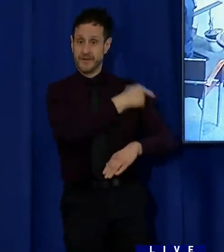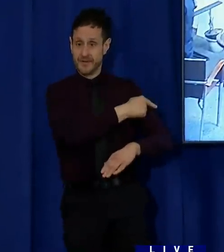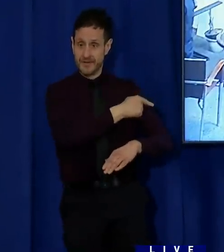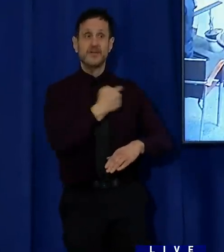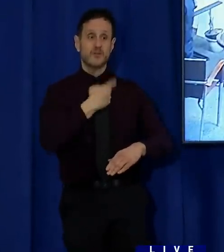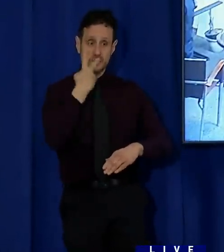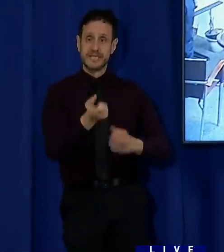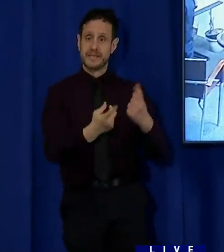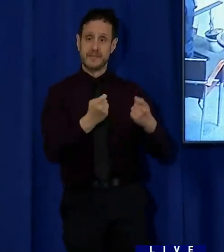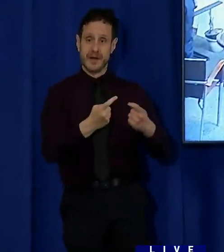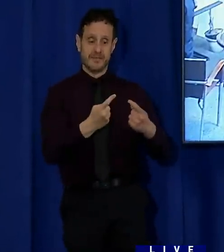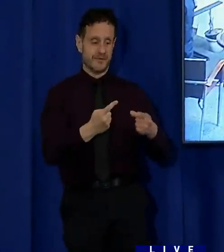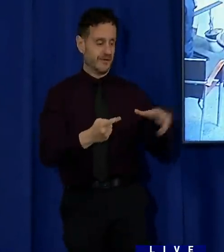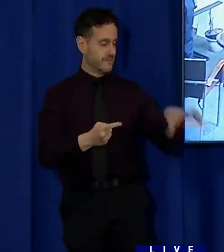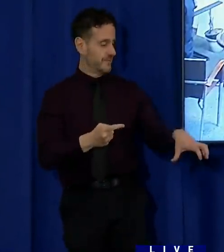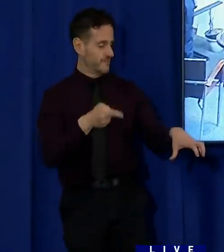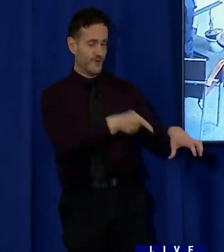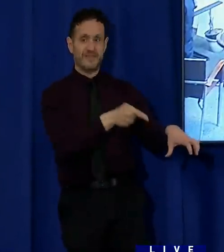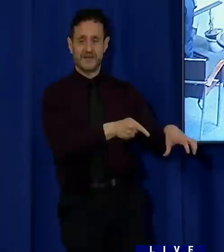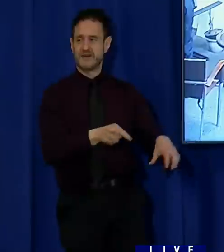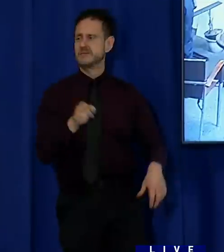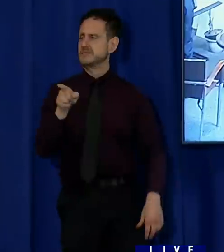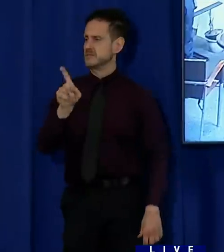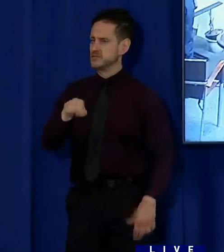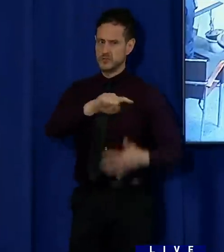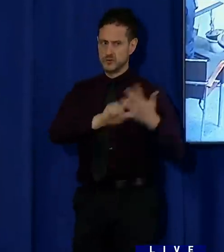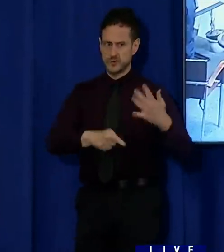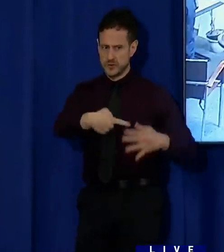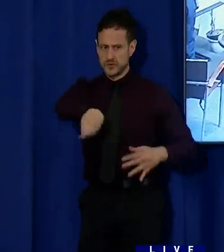image. Should they be fired?